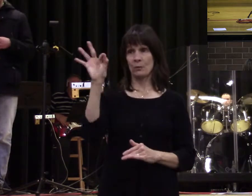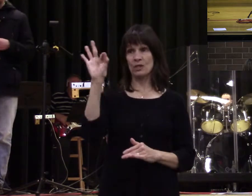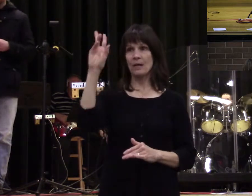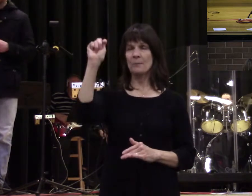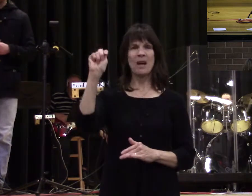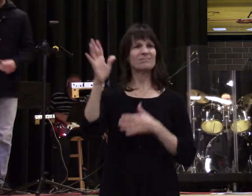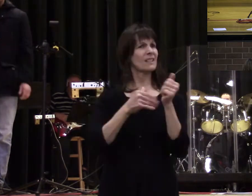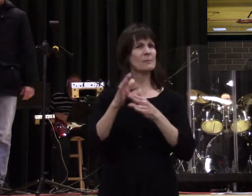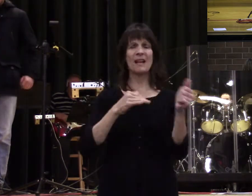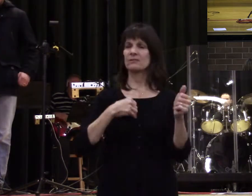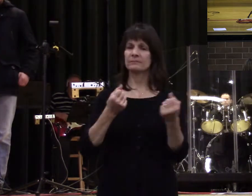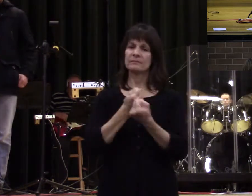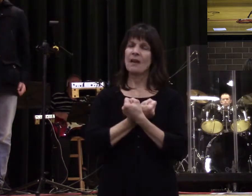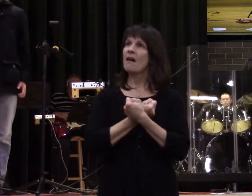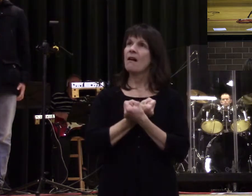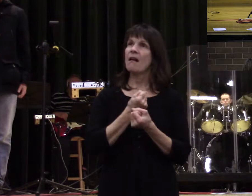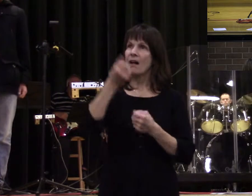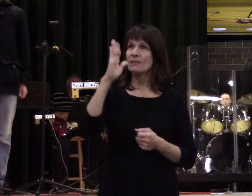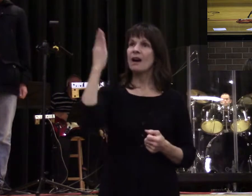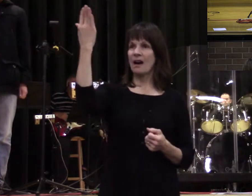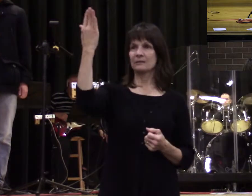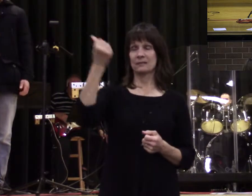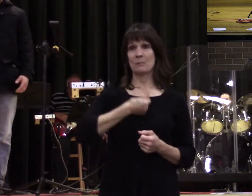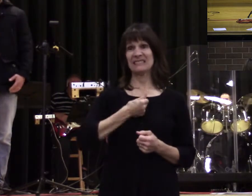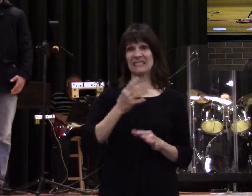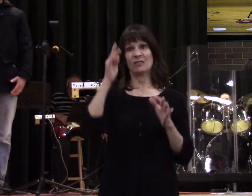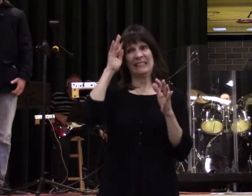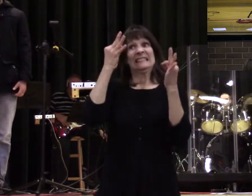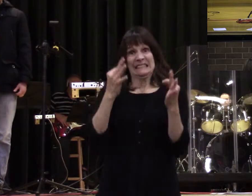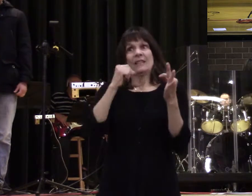God. I'm definitely not the smartest pastor.